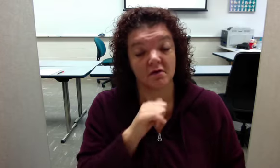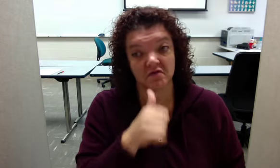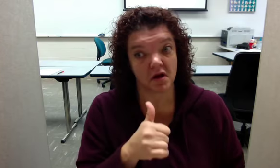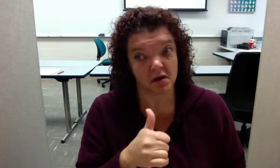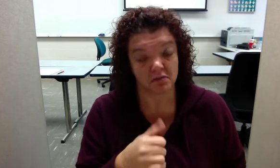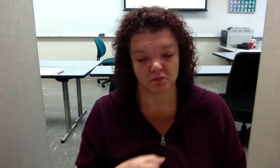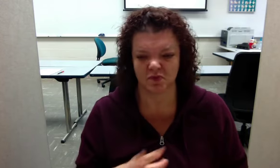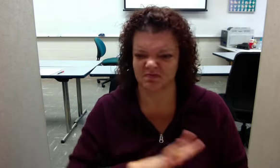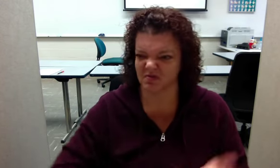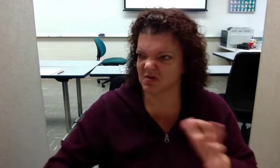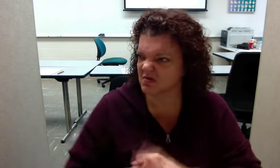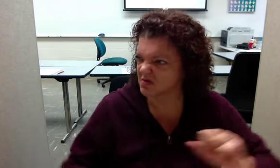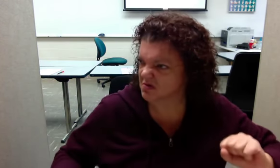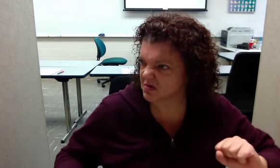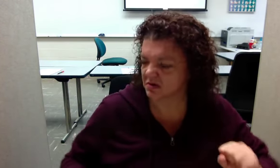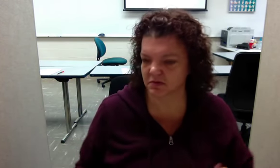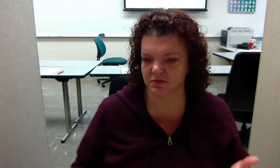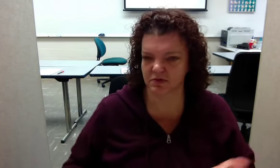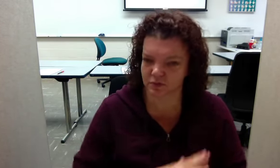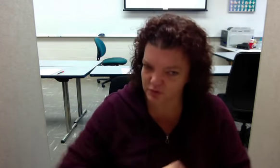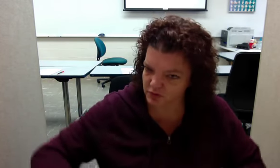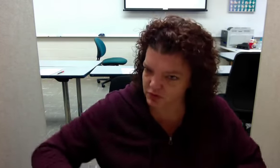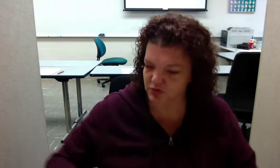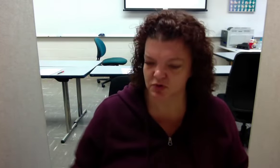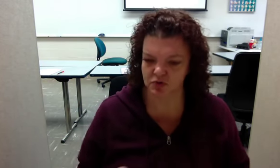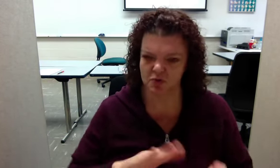leave. So it saved the city of Boston.